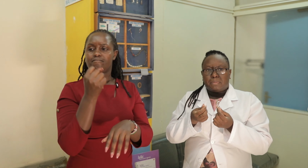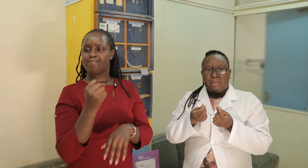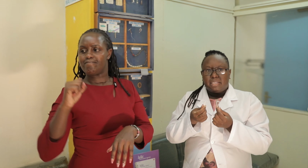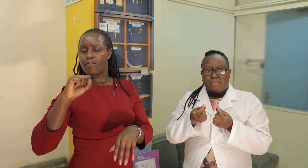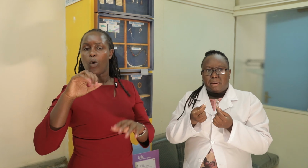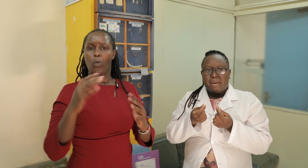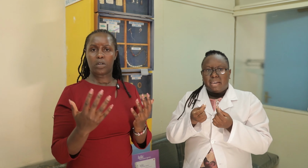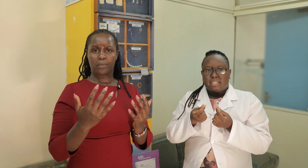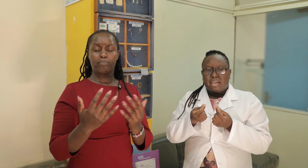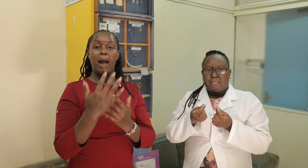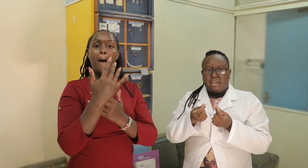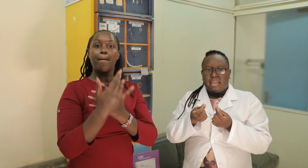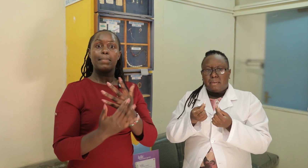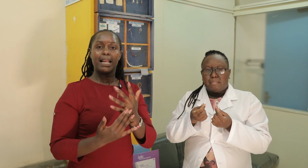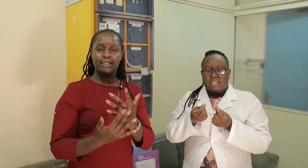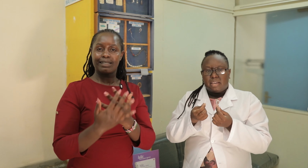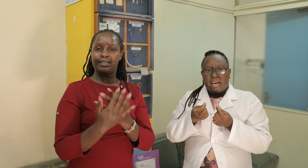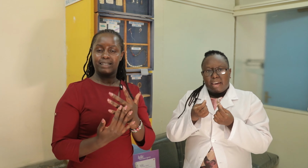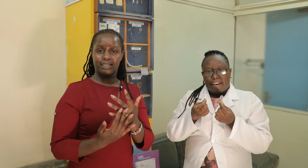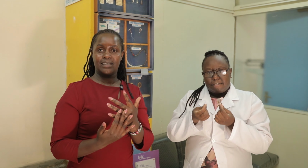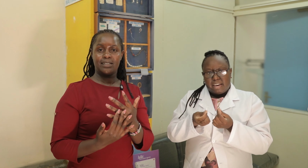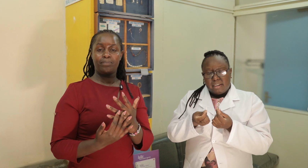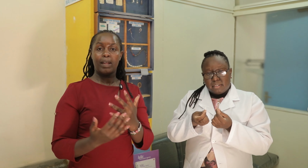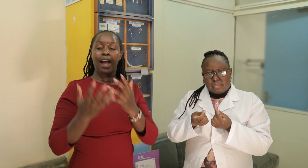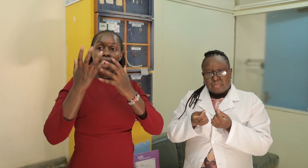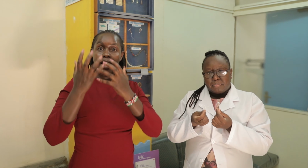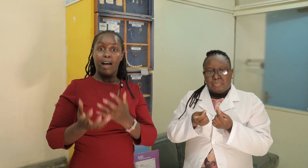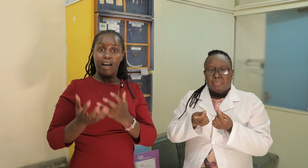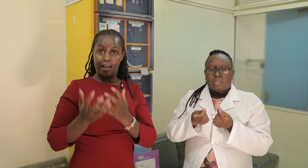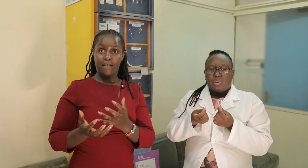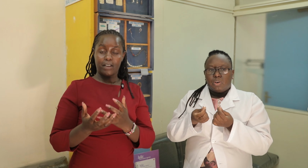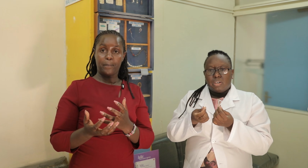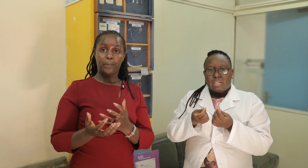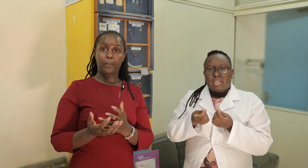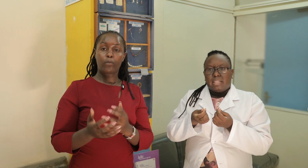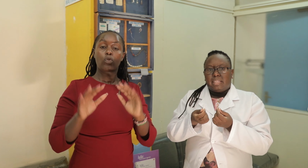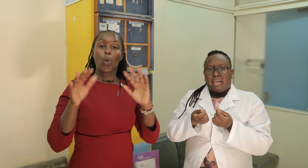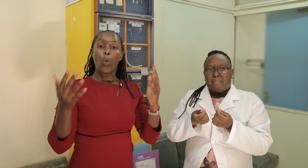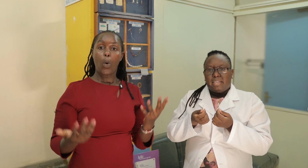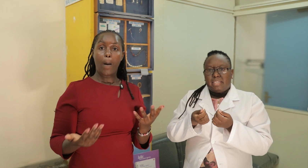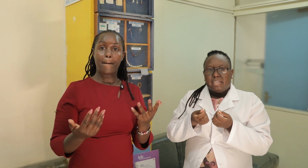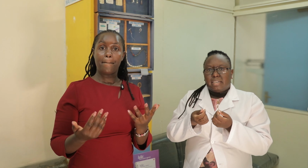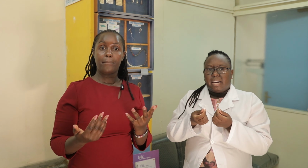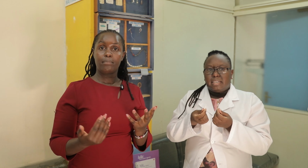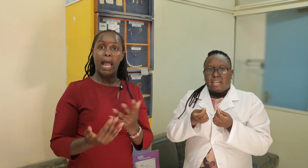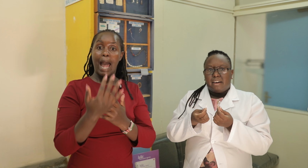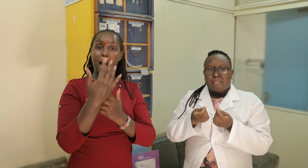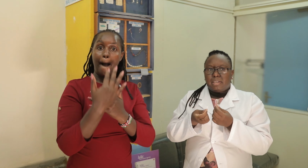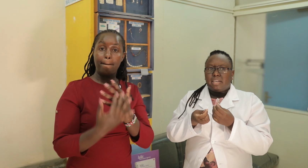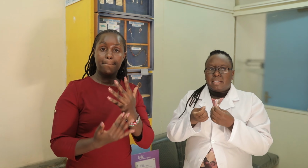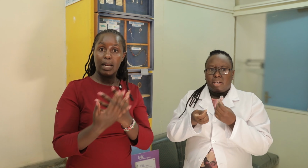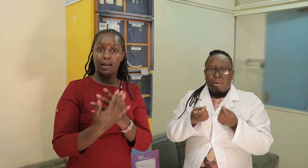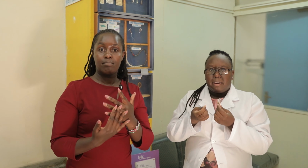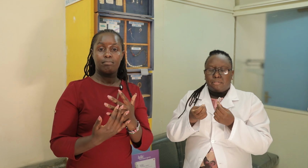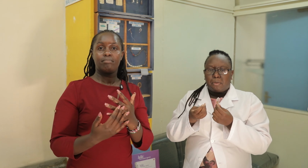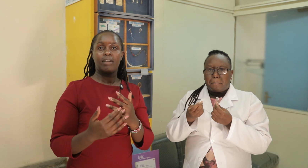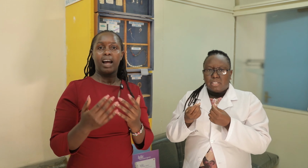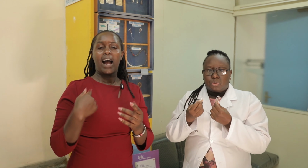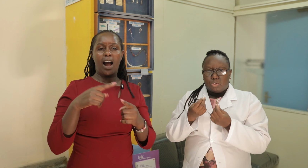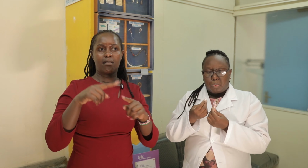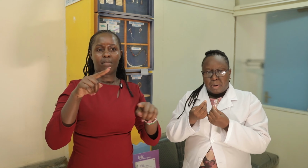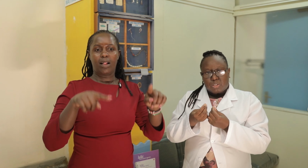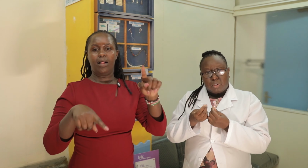issues with bleeding, whereby it can be a little bit heavier, or The bleeding can be irregular